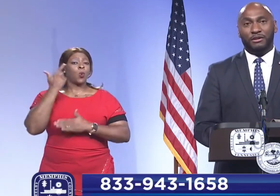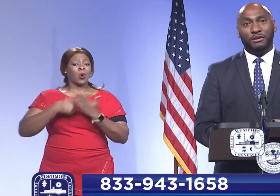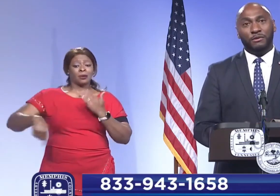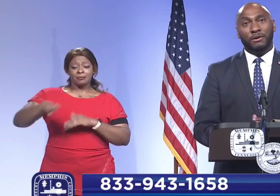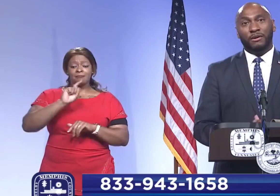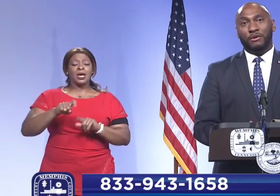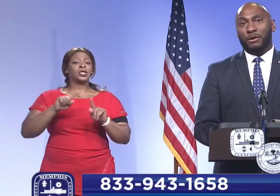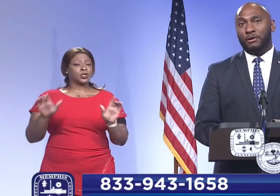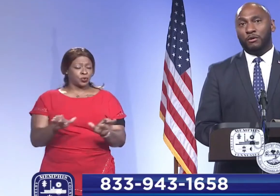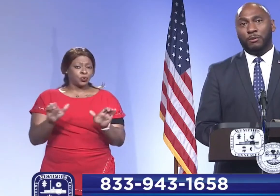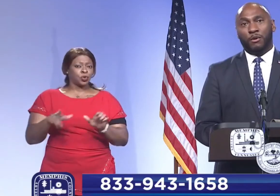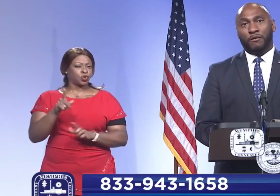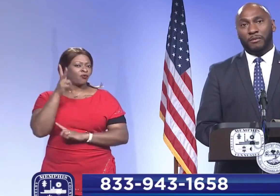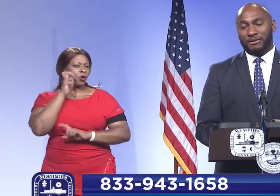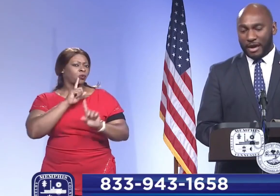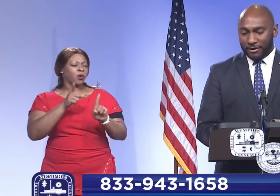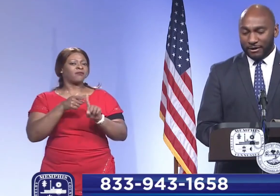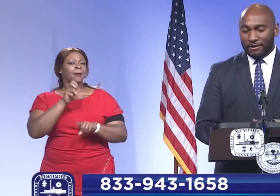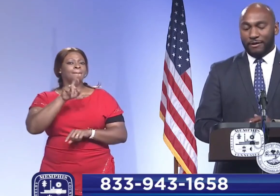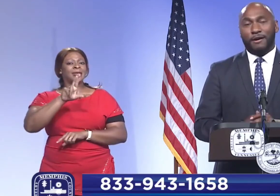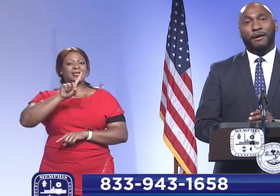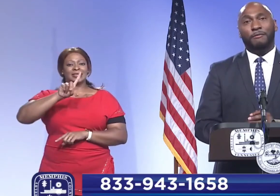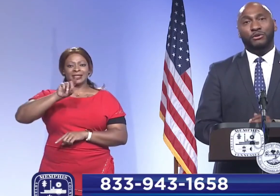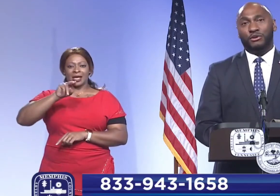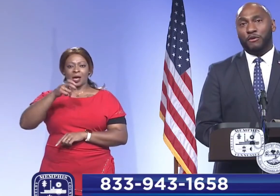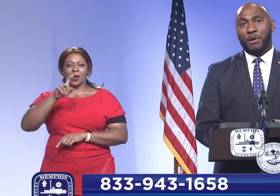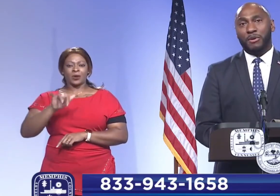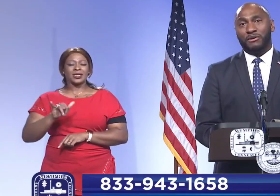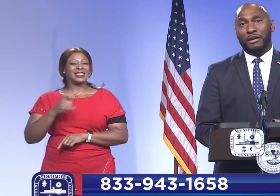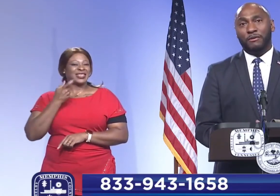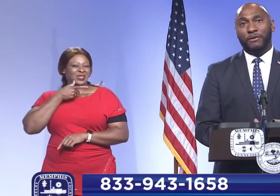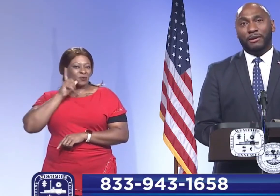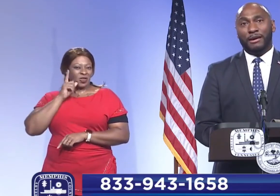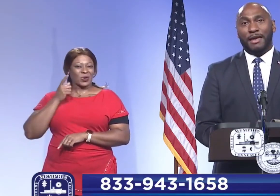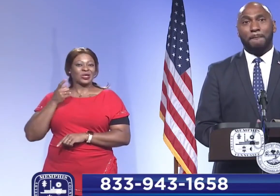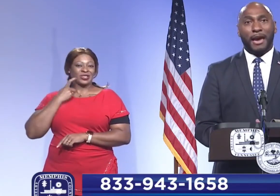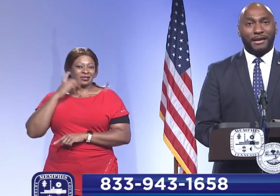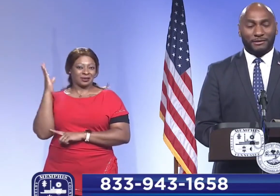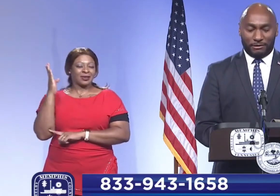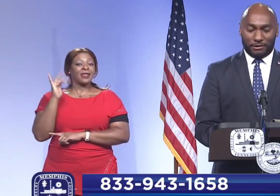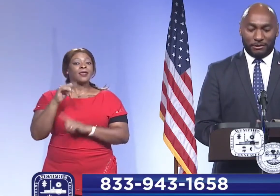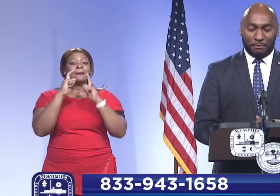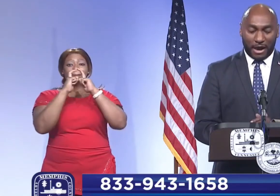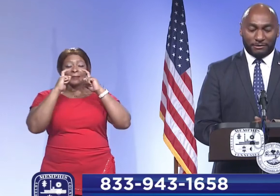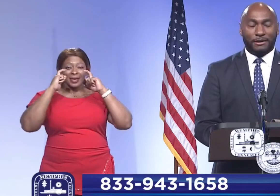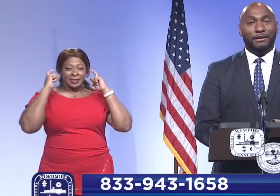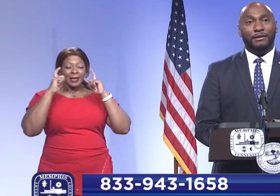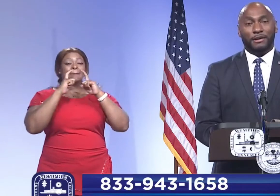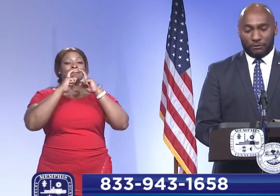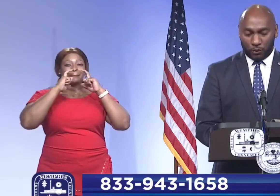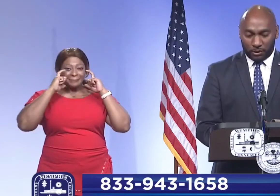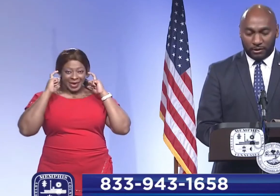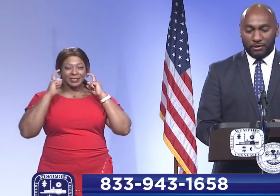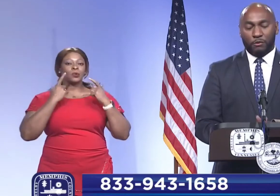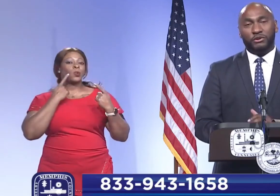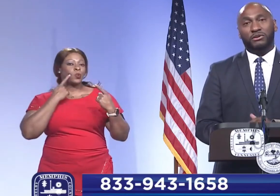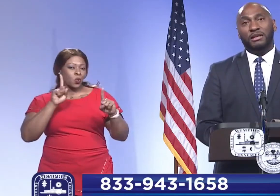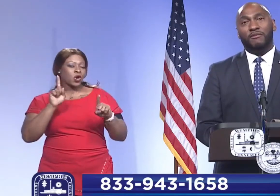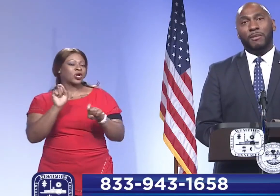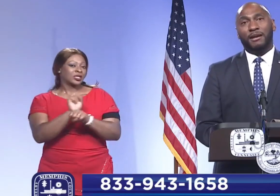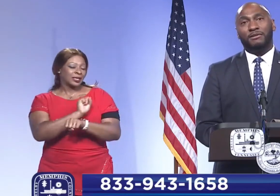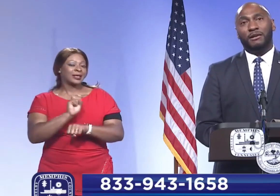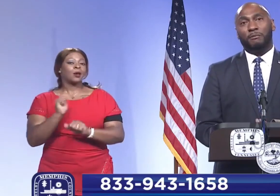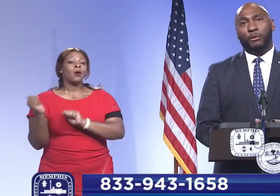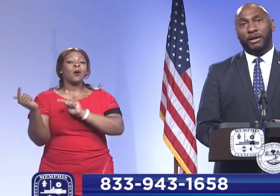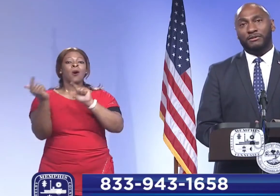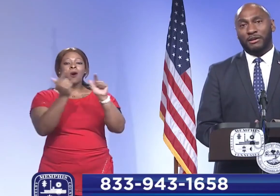have to do. You heard the report from Ms. Dowdy just a few moments ago, and that masking does work. We just need